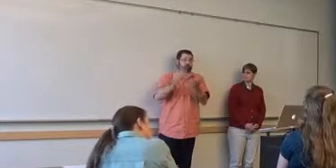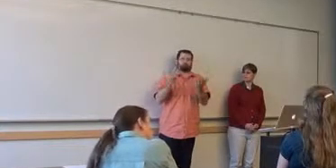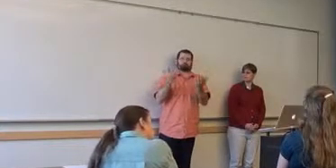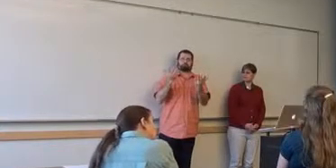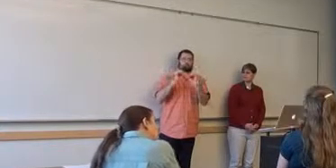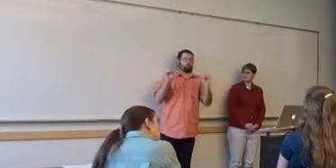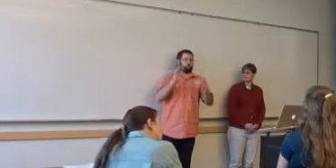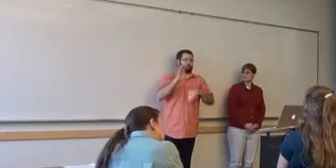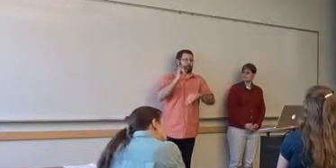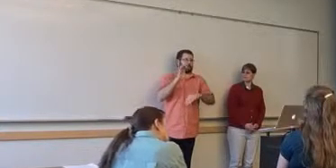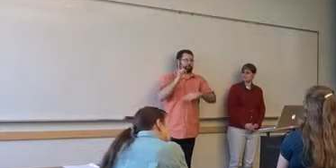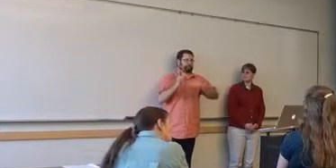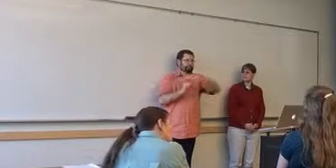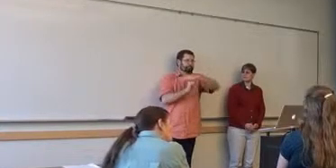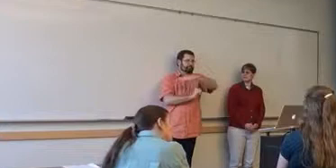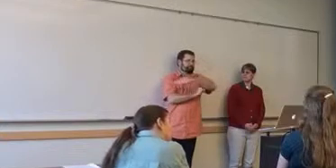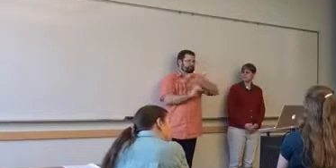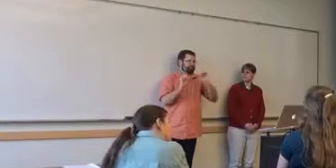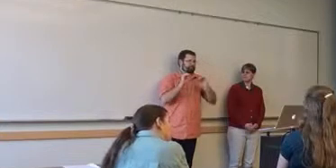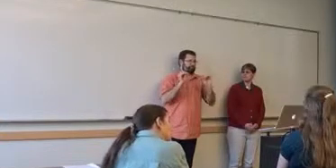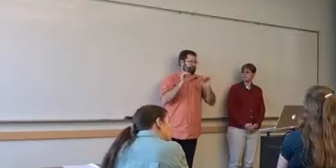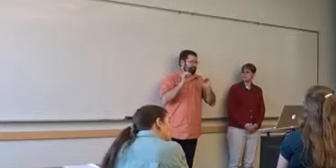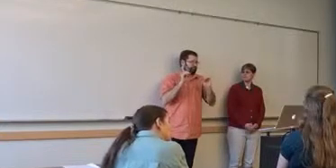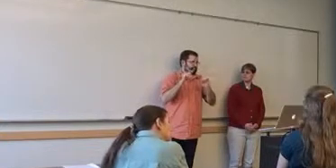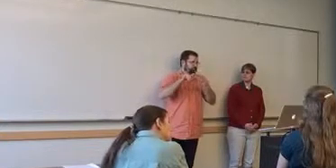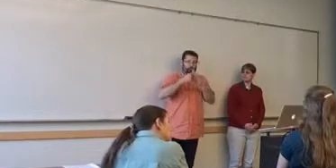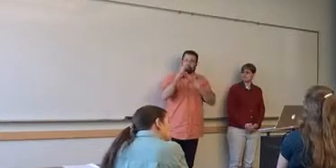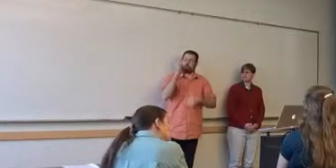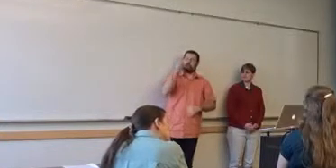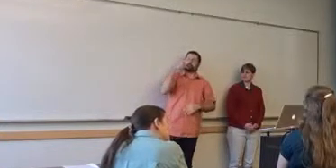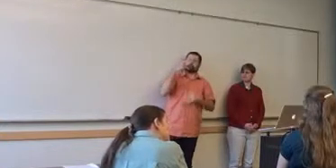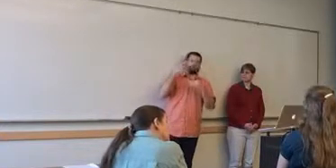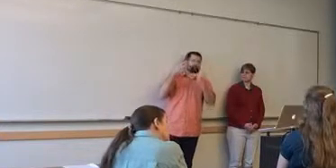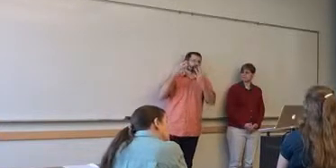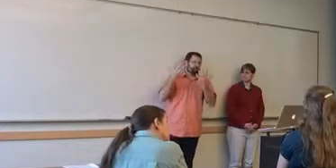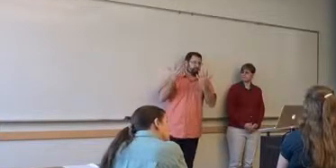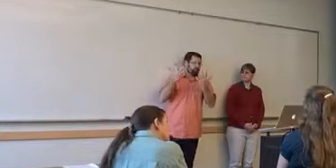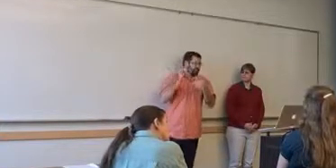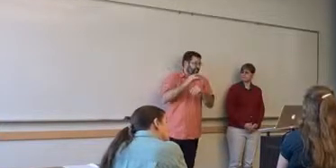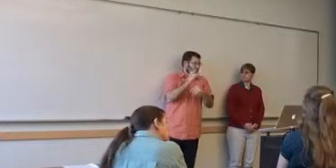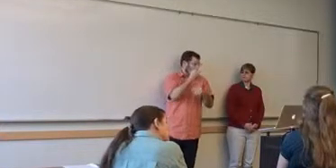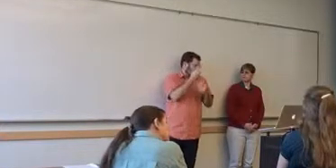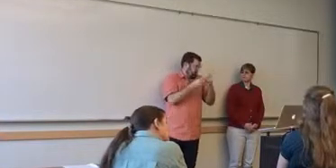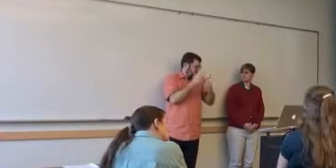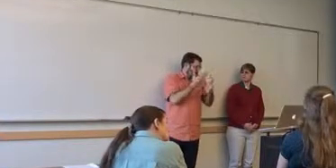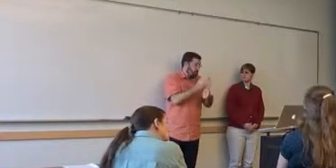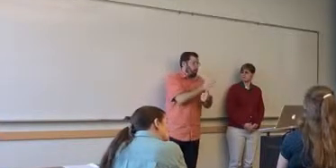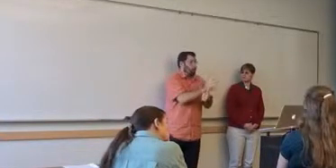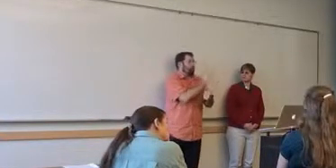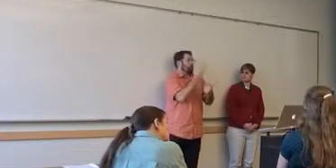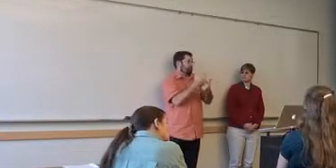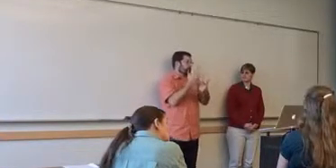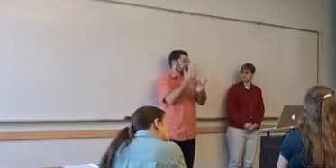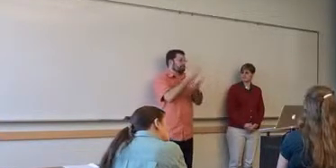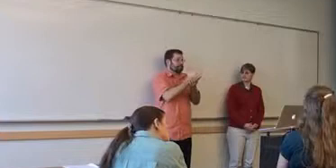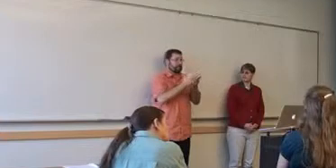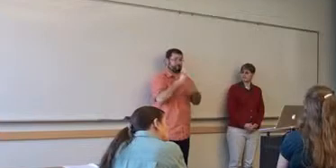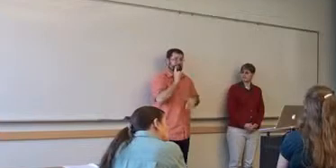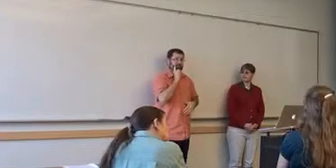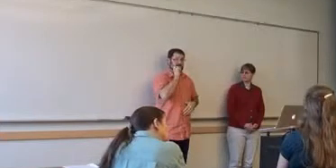incidentally, so they don't have these BICS. So you need that foundation before you start in school. So when they get to school and they're presenting things at this CALC